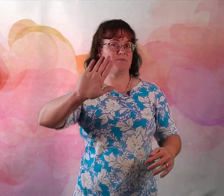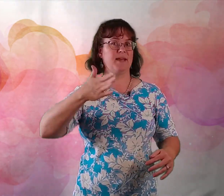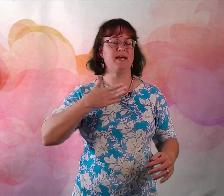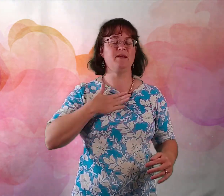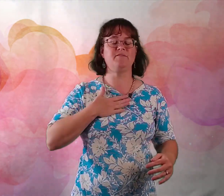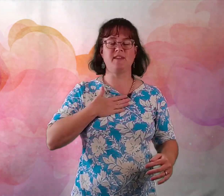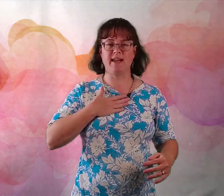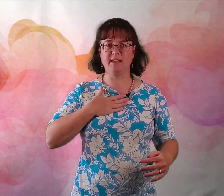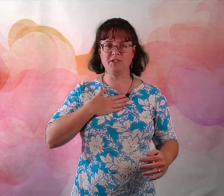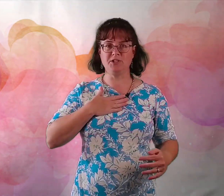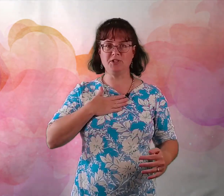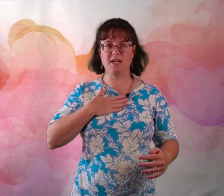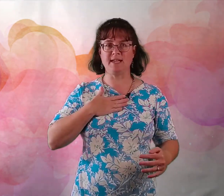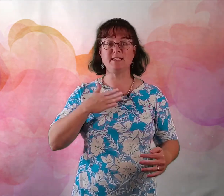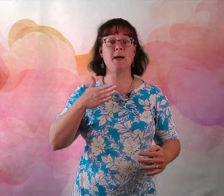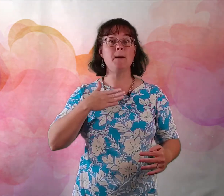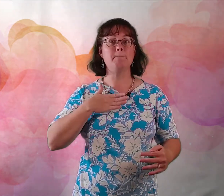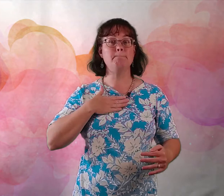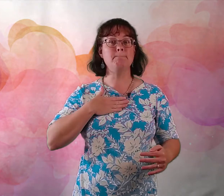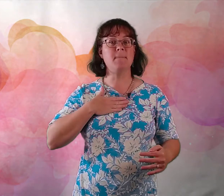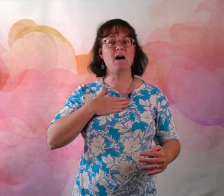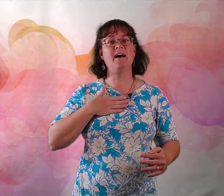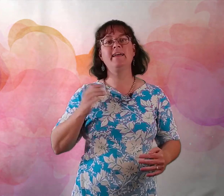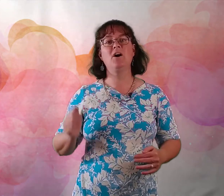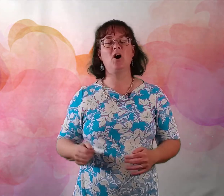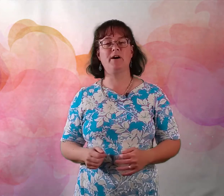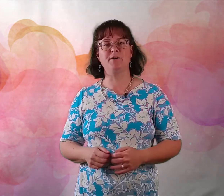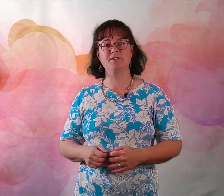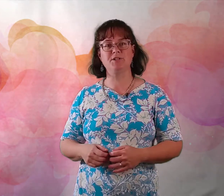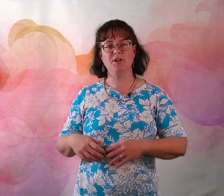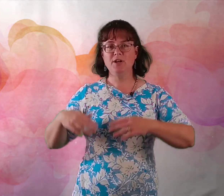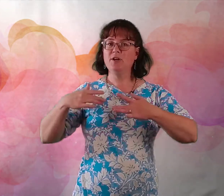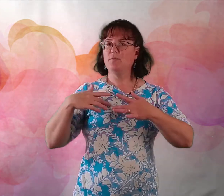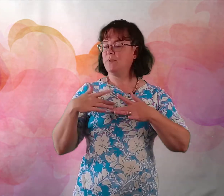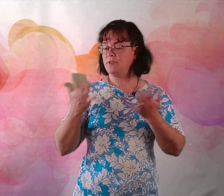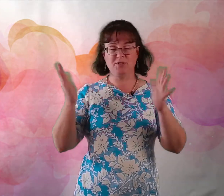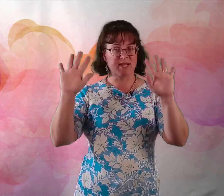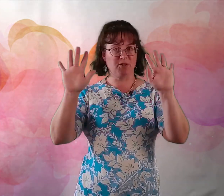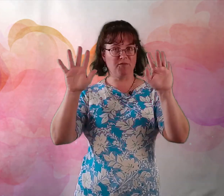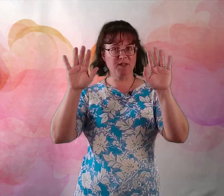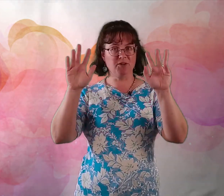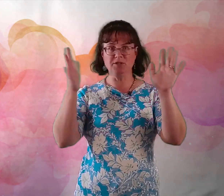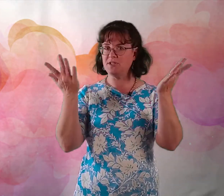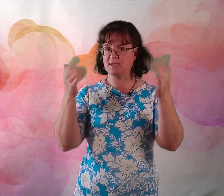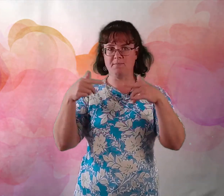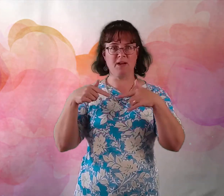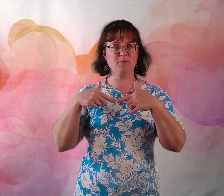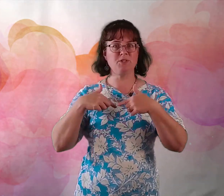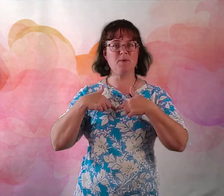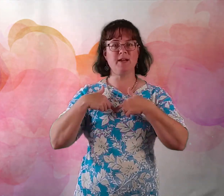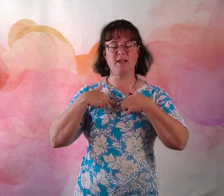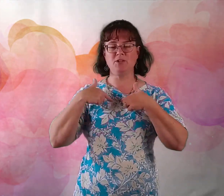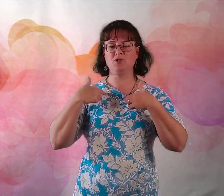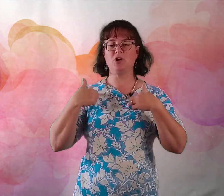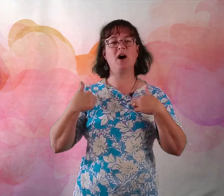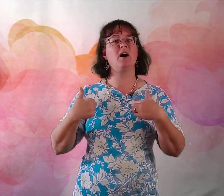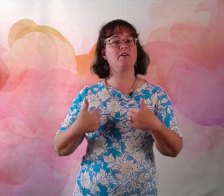right hand flat against your chest, my heart. You take your fingers, doesn't matter which one, and you draw a